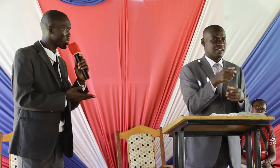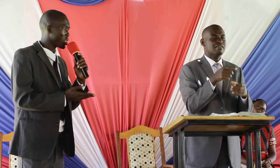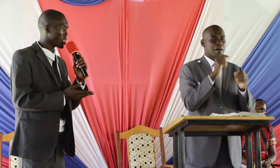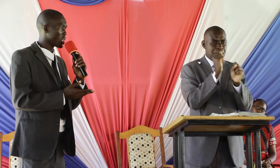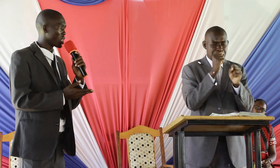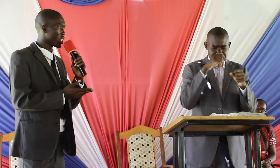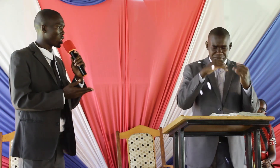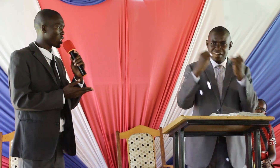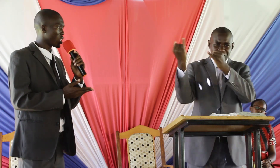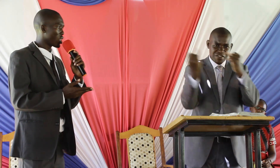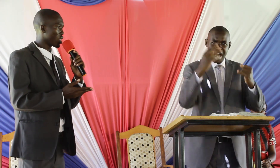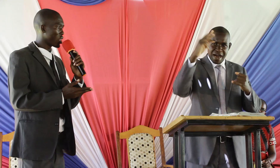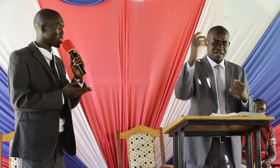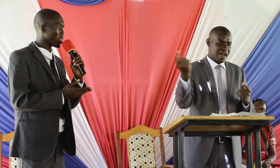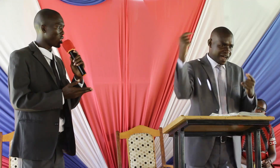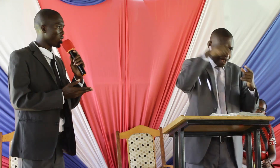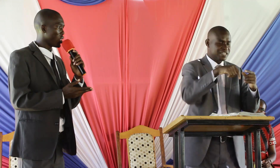church.